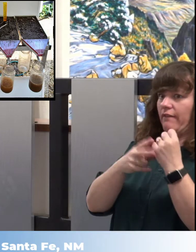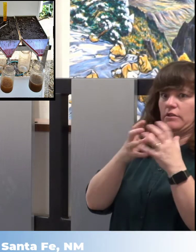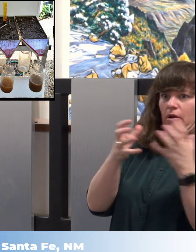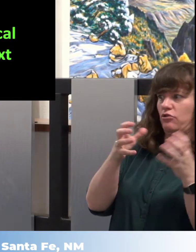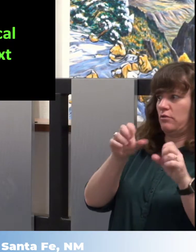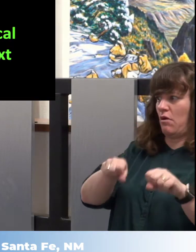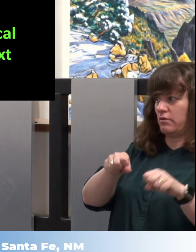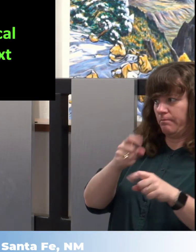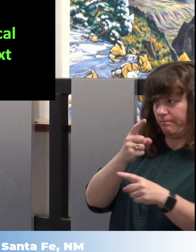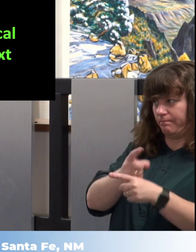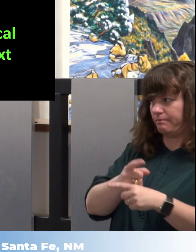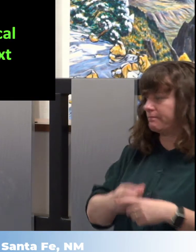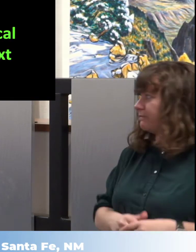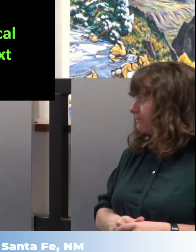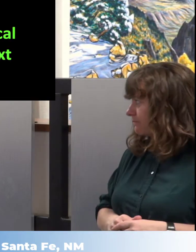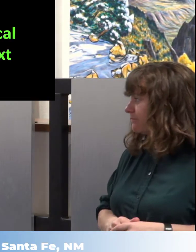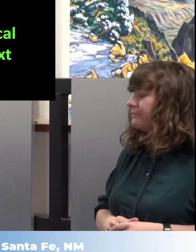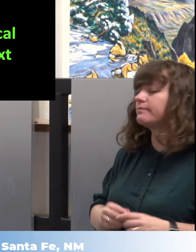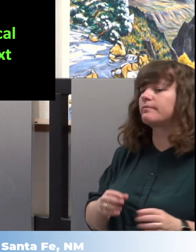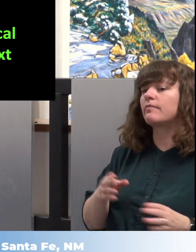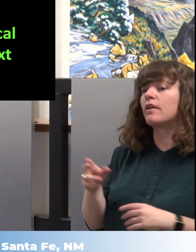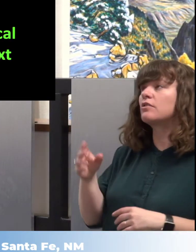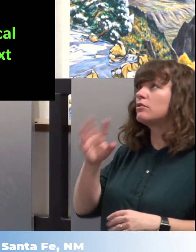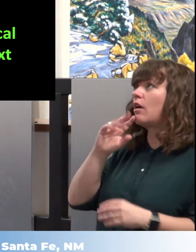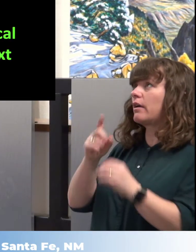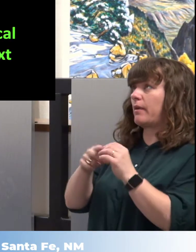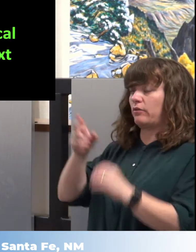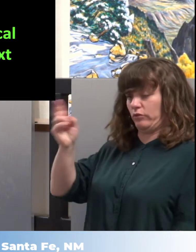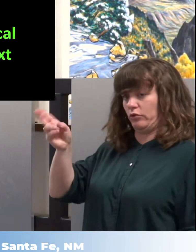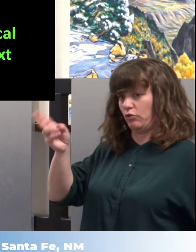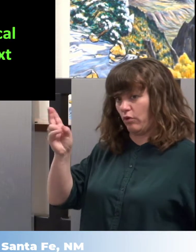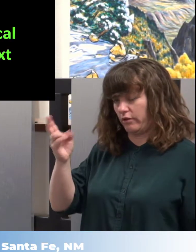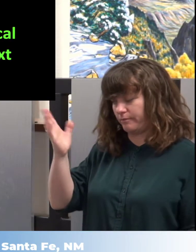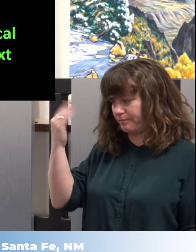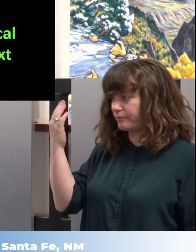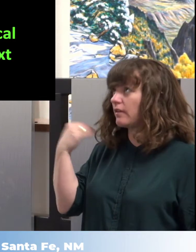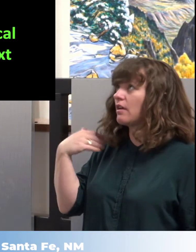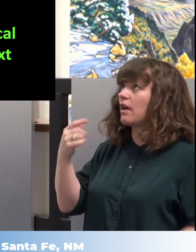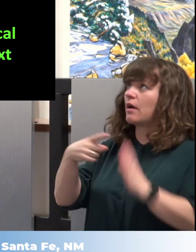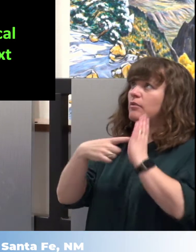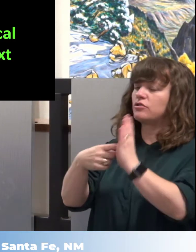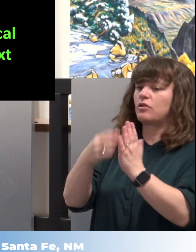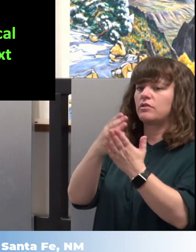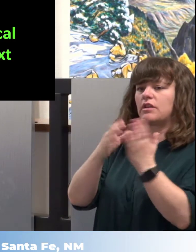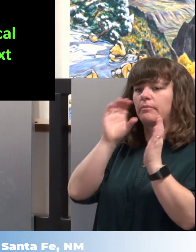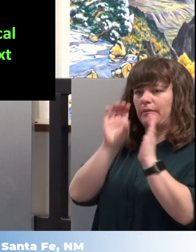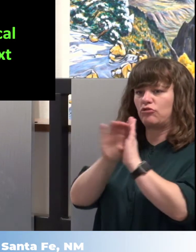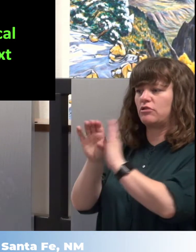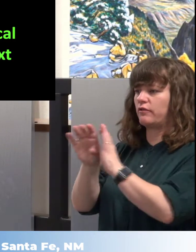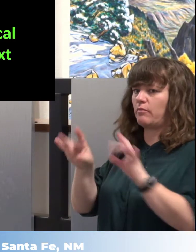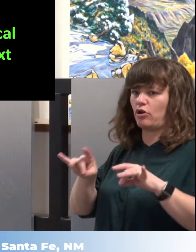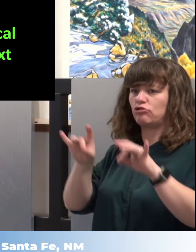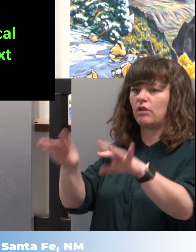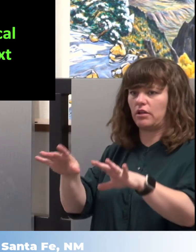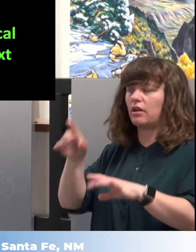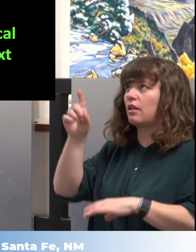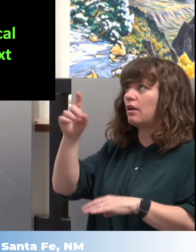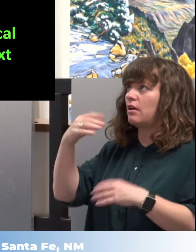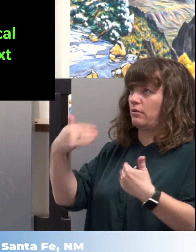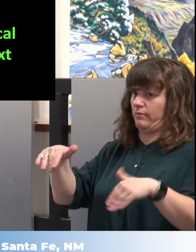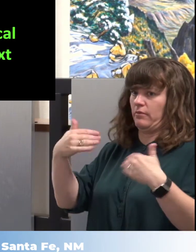So if we look at this in our historical context, so this is going to show you a couple of images from Australia. I know some of you have seen this before, but there has been a